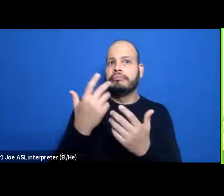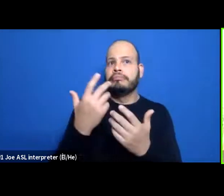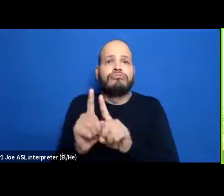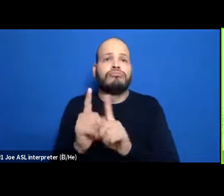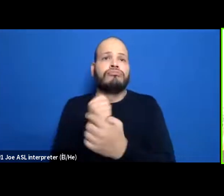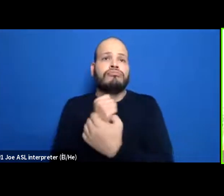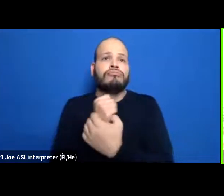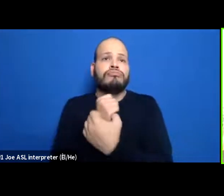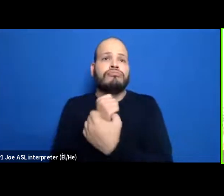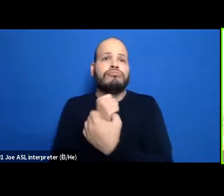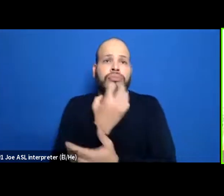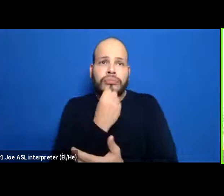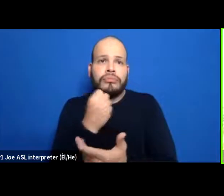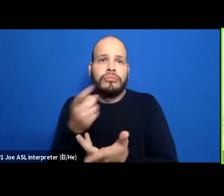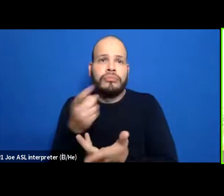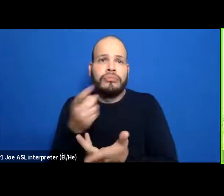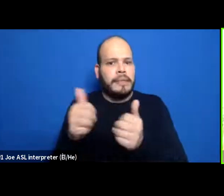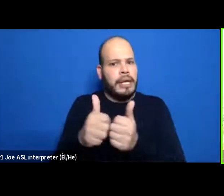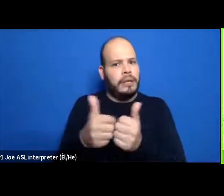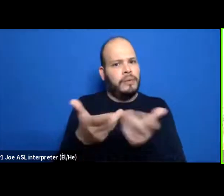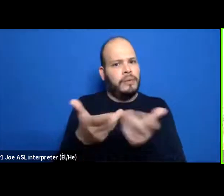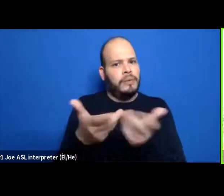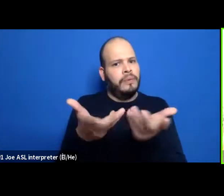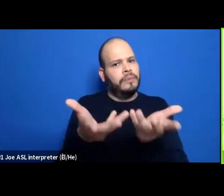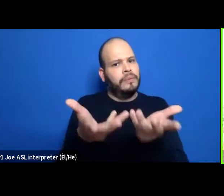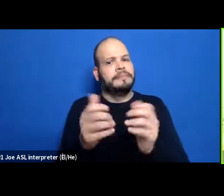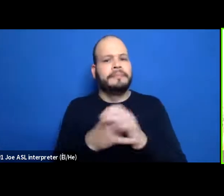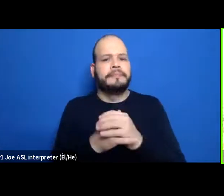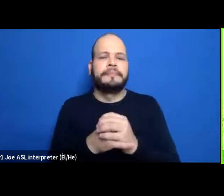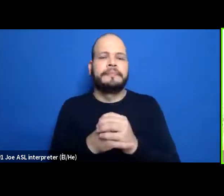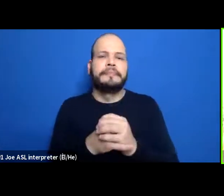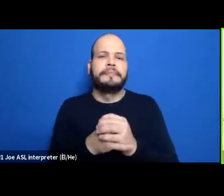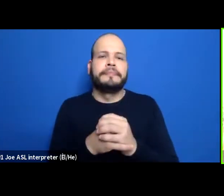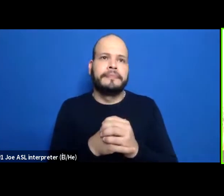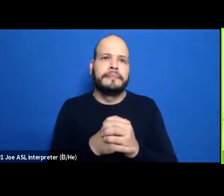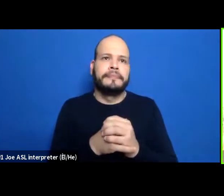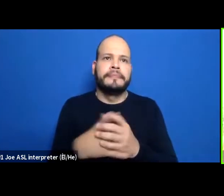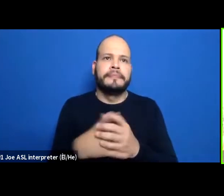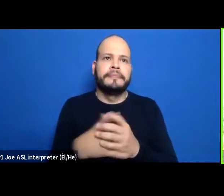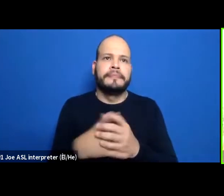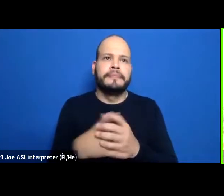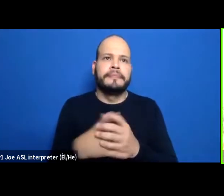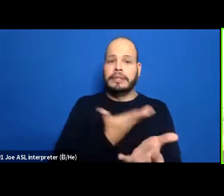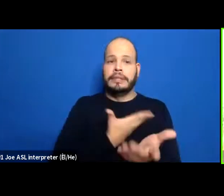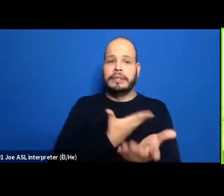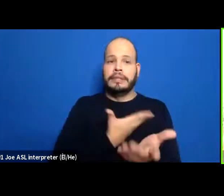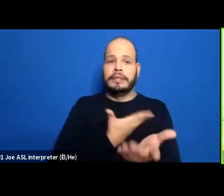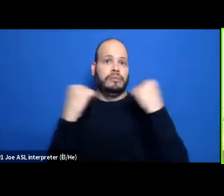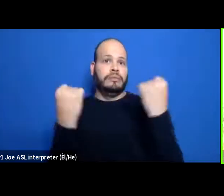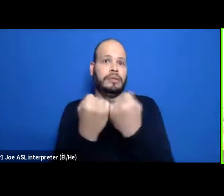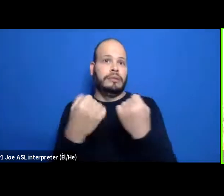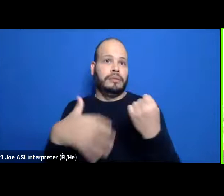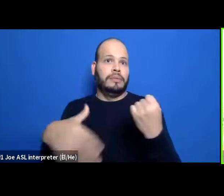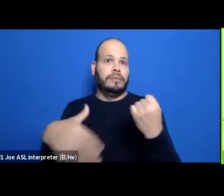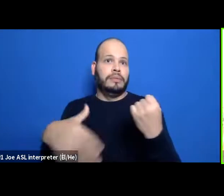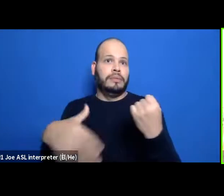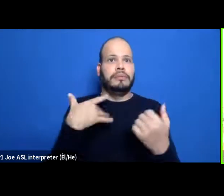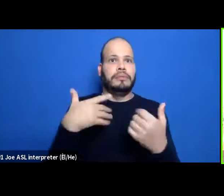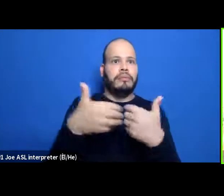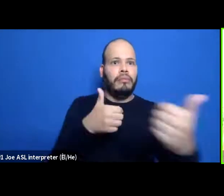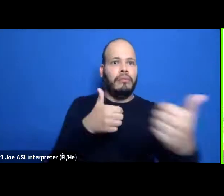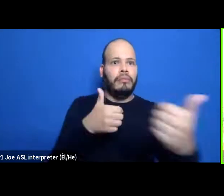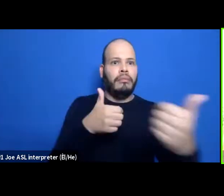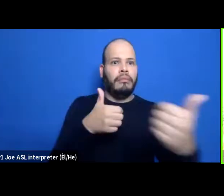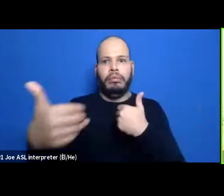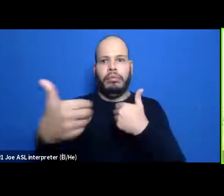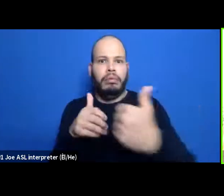highly isolating society. I think, you know, Marx said that capitalism produces alienation, right? People become alienated from their